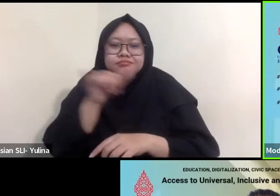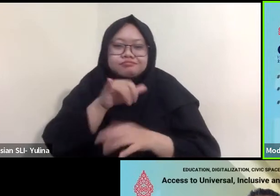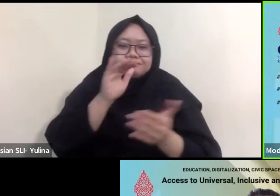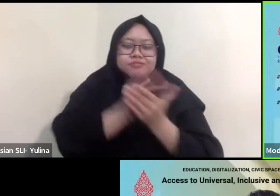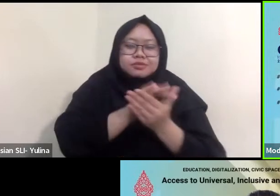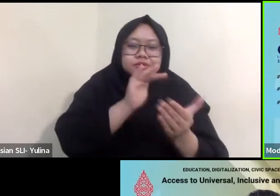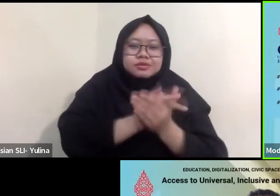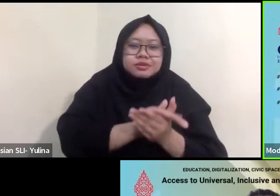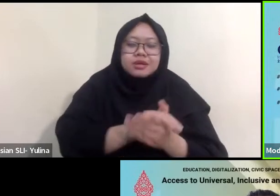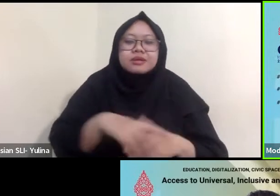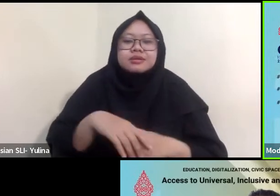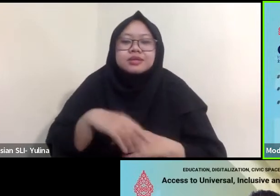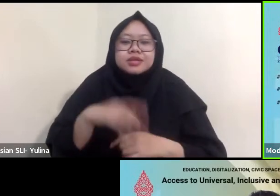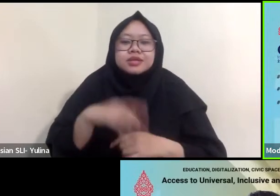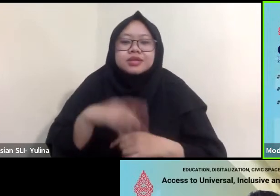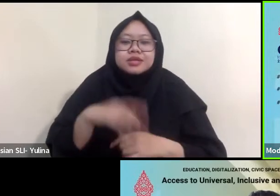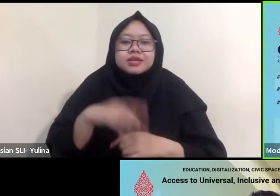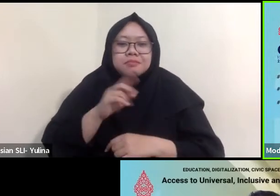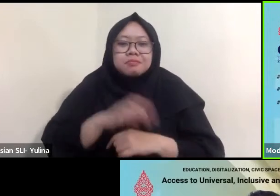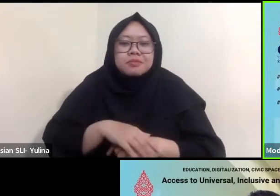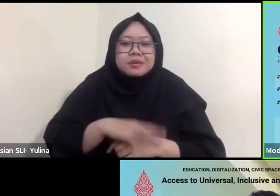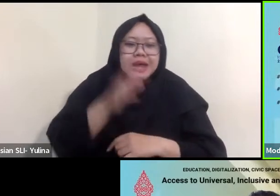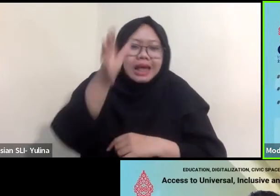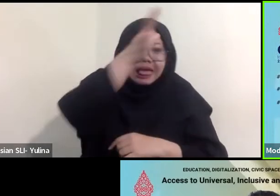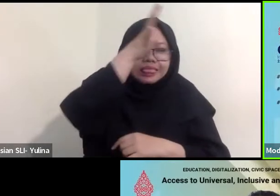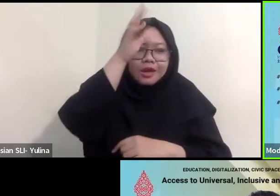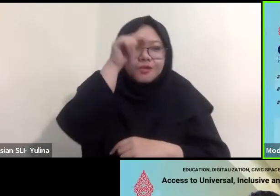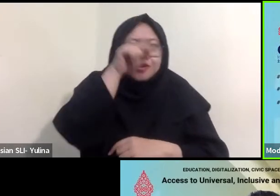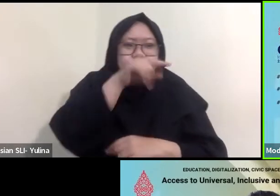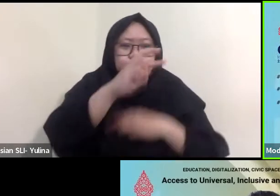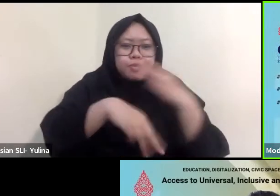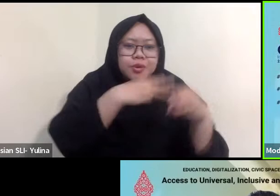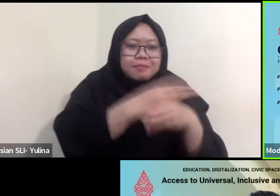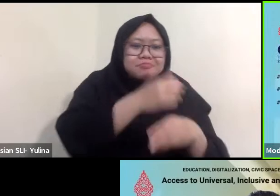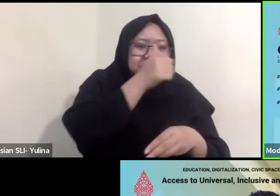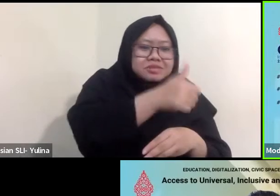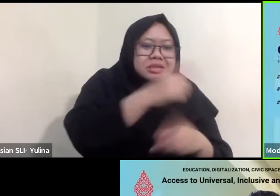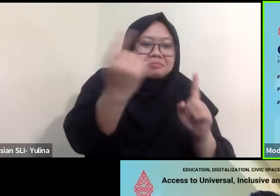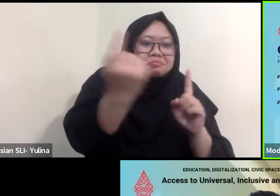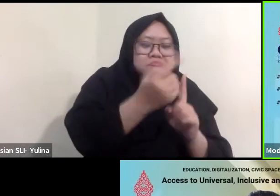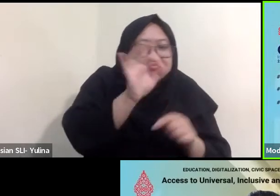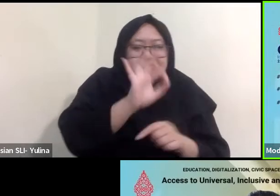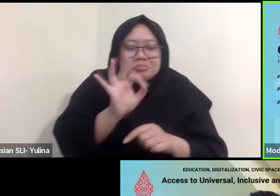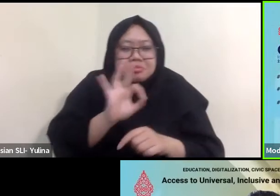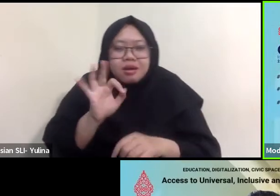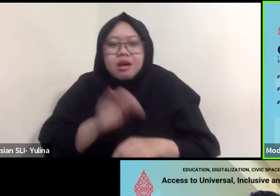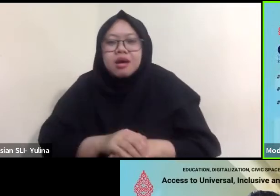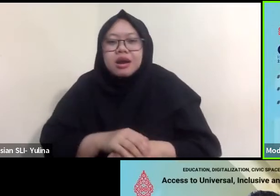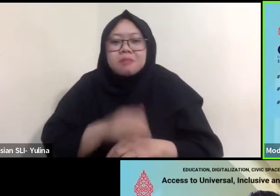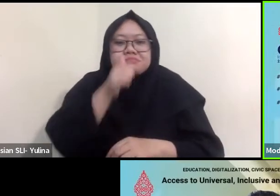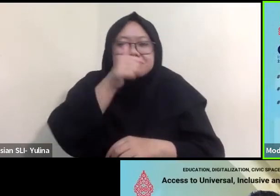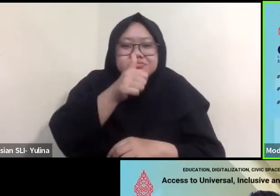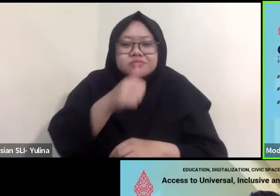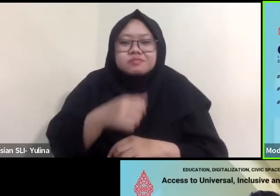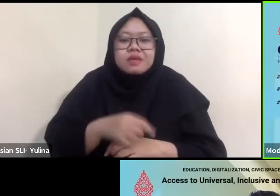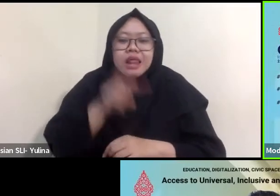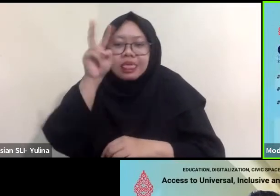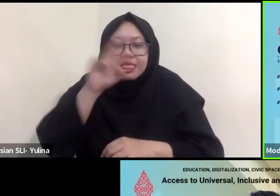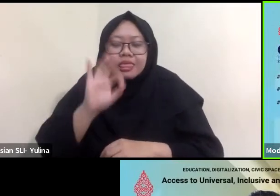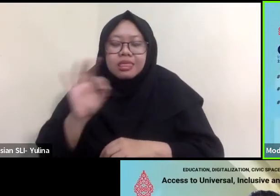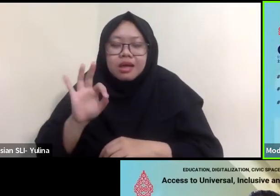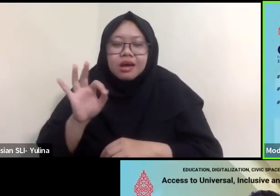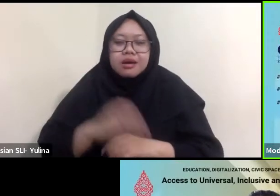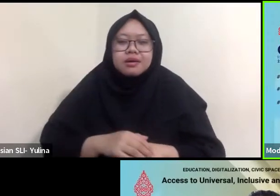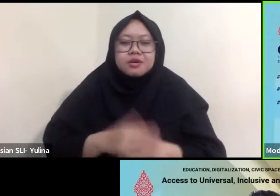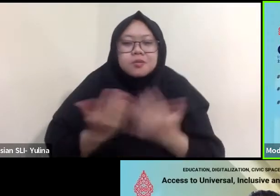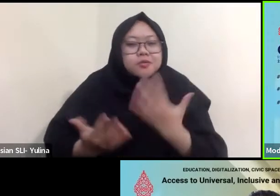which sites that they can check and then which sites they cannot check. So in this case, I think it links to how we can also strengthen the